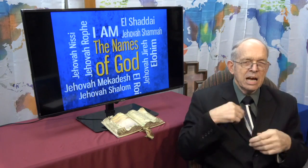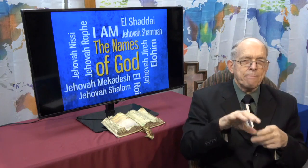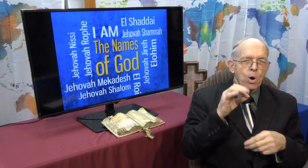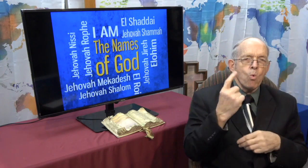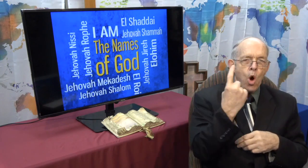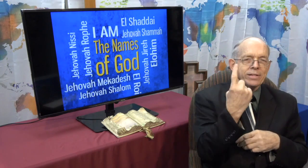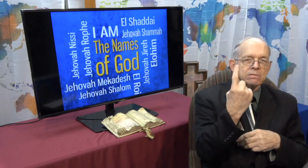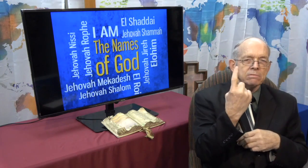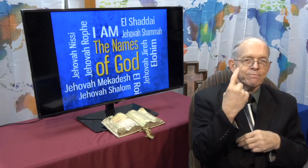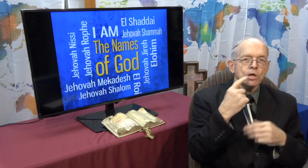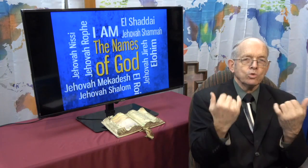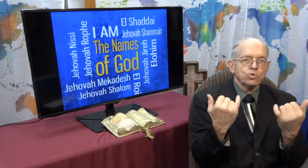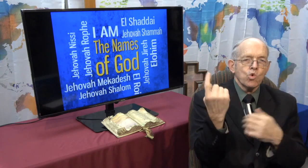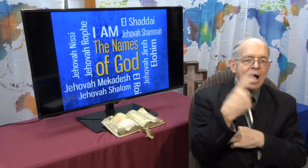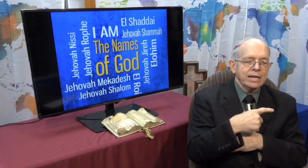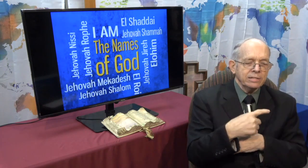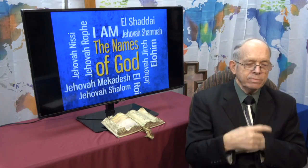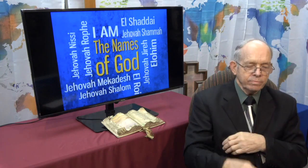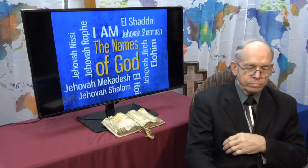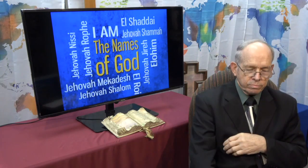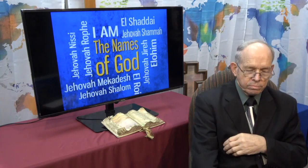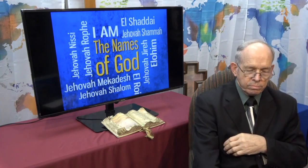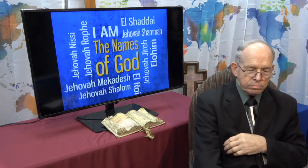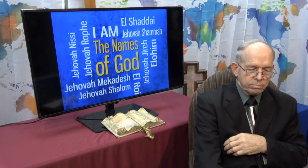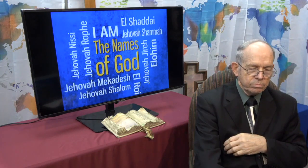put one first today.